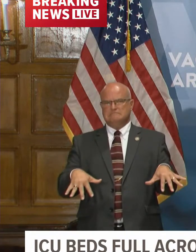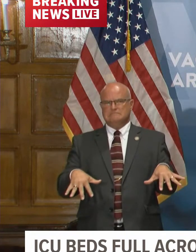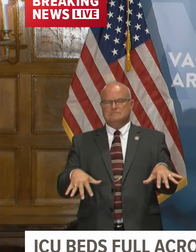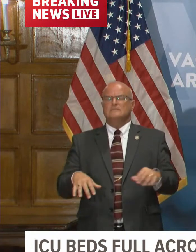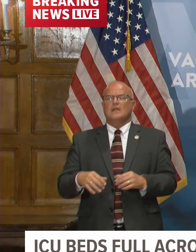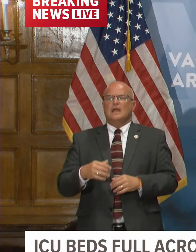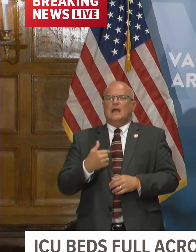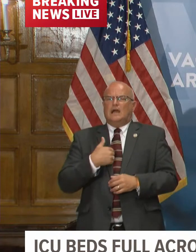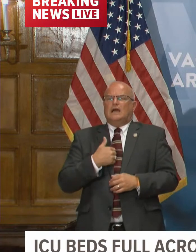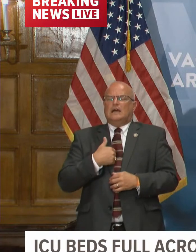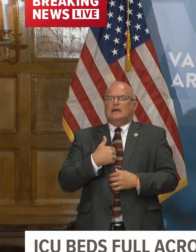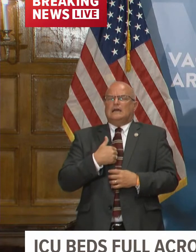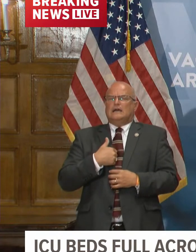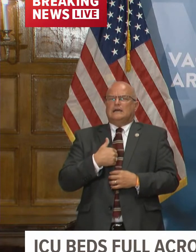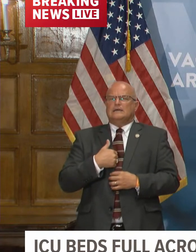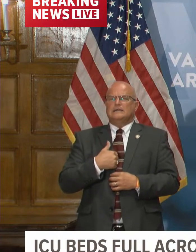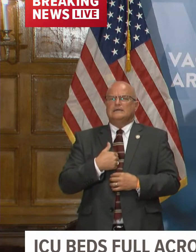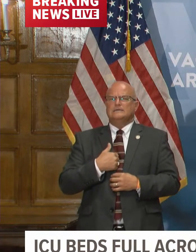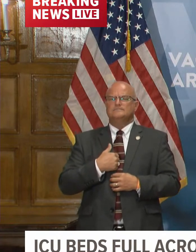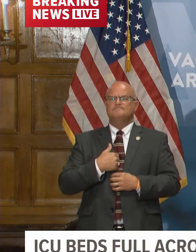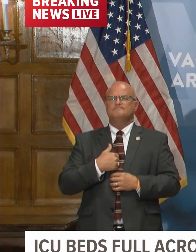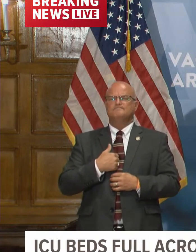forecasting, and I'm just